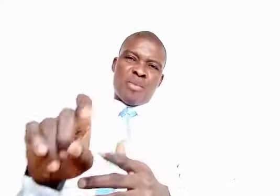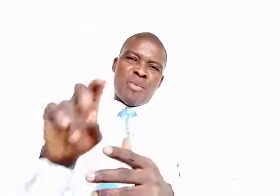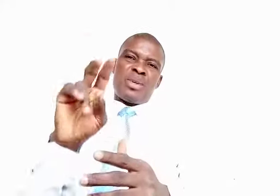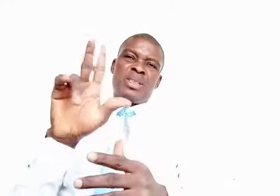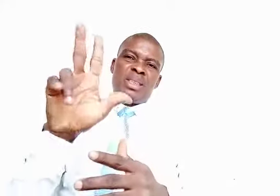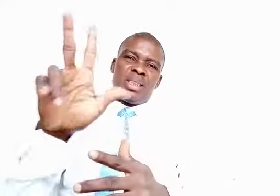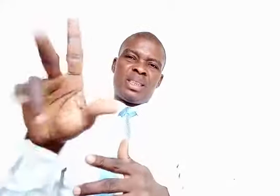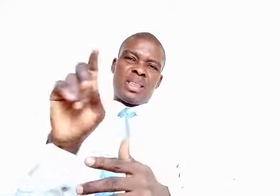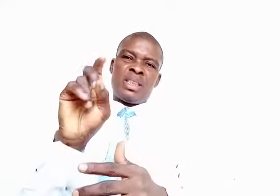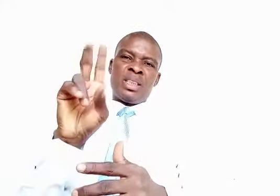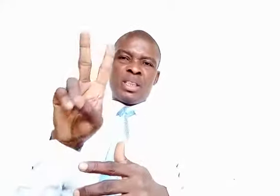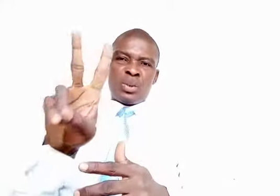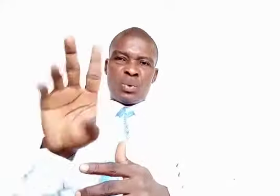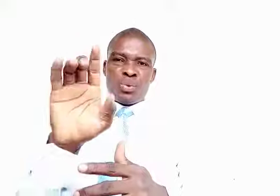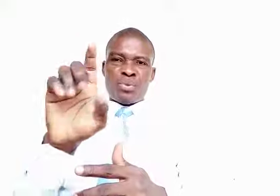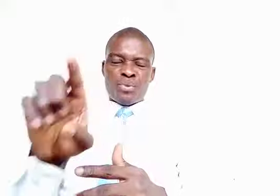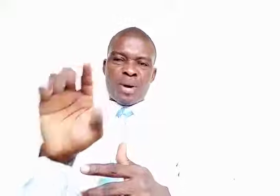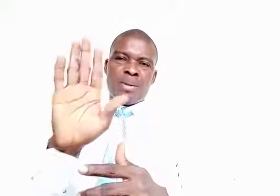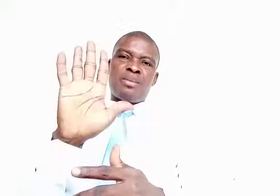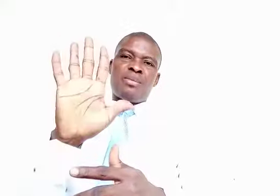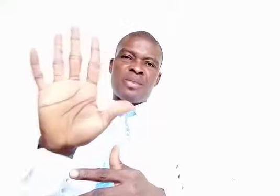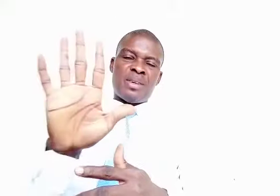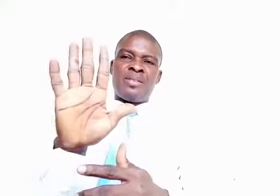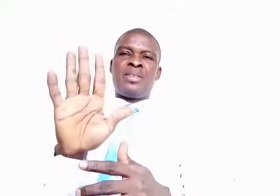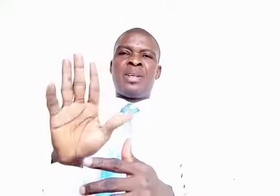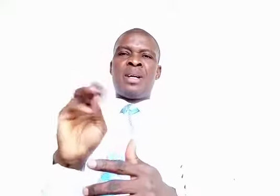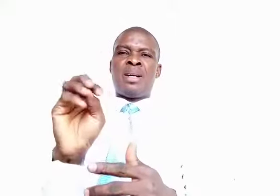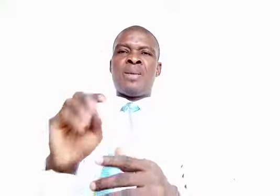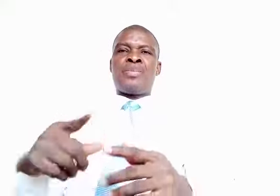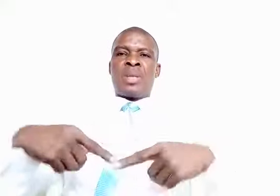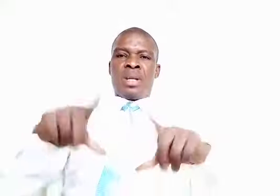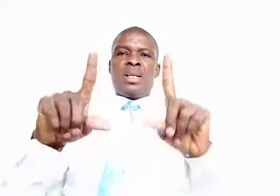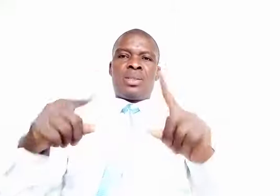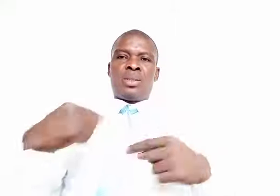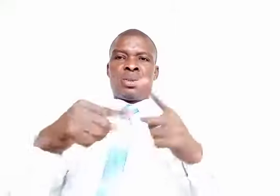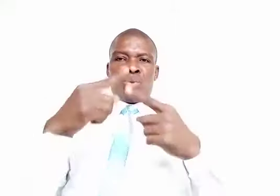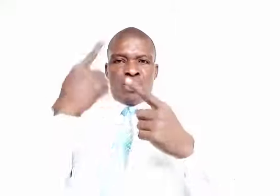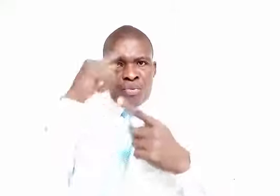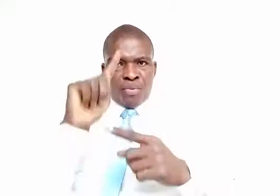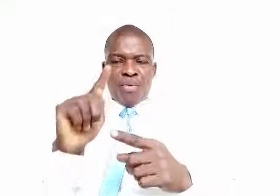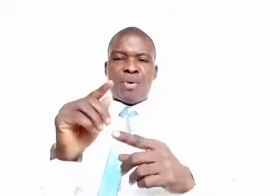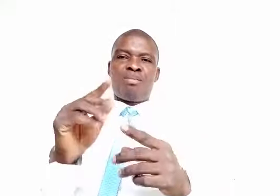billion naira. Let us go for another short break.